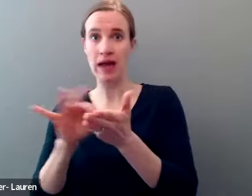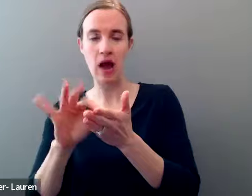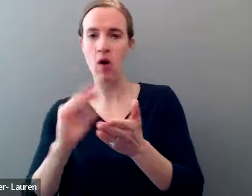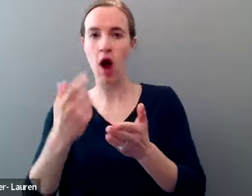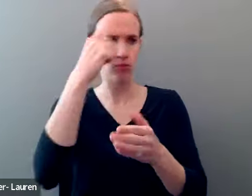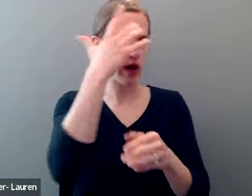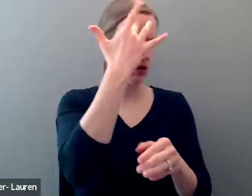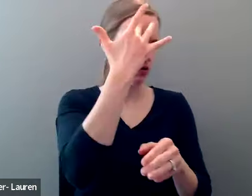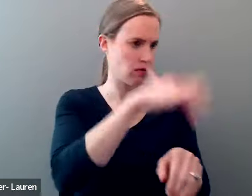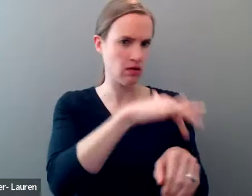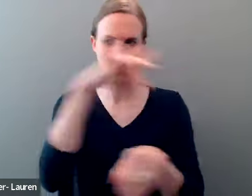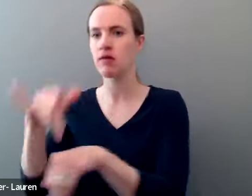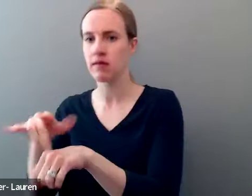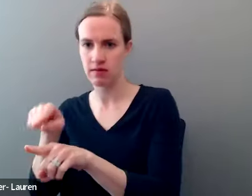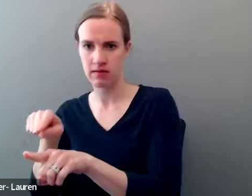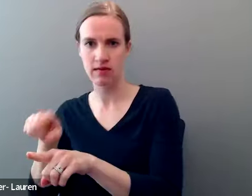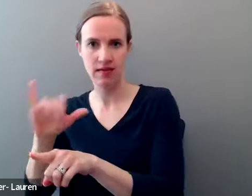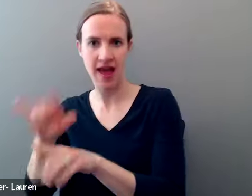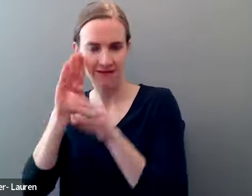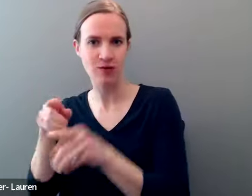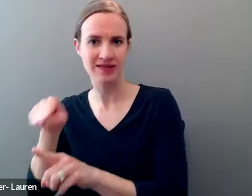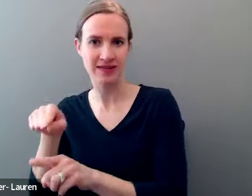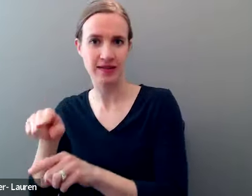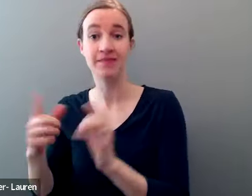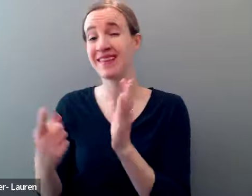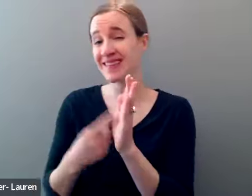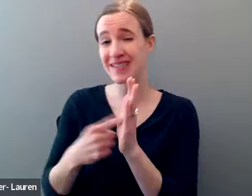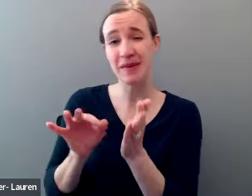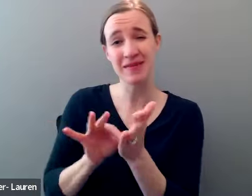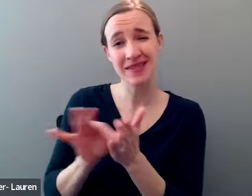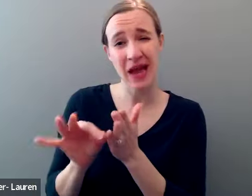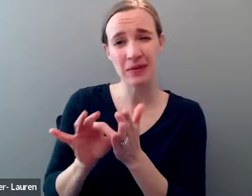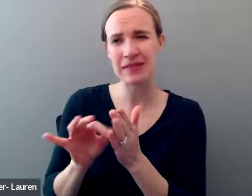And I find that sometimes counting is almost too easy.